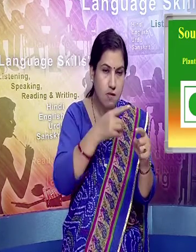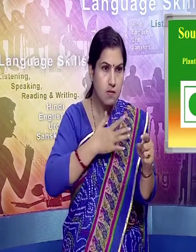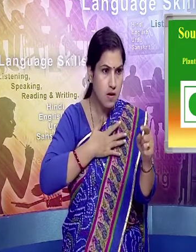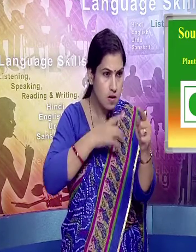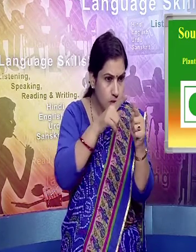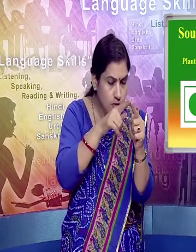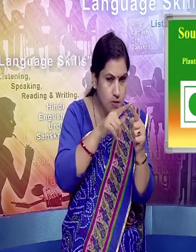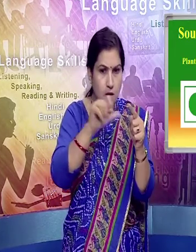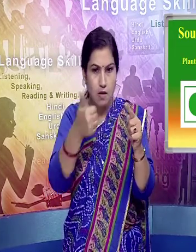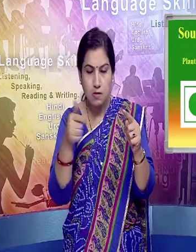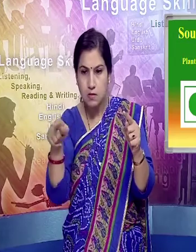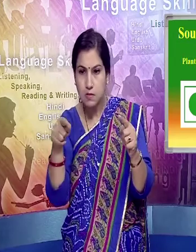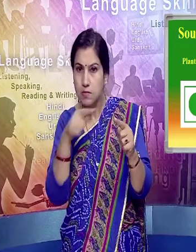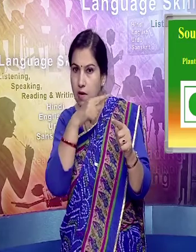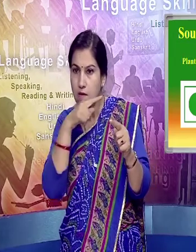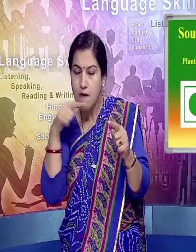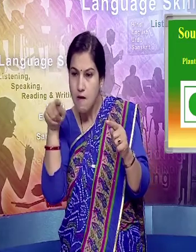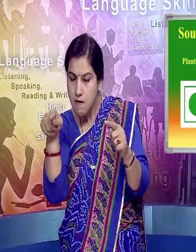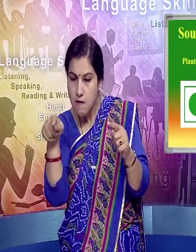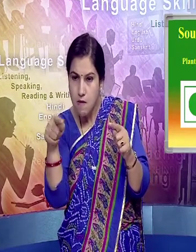indicate the origin of the food.